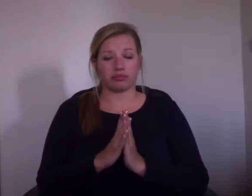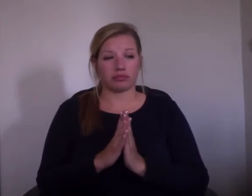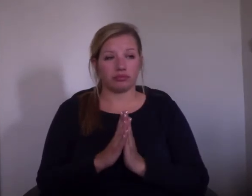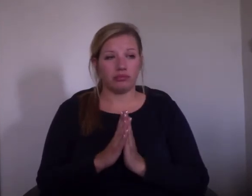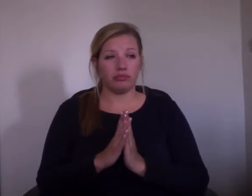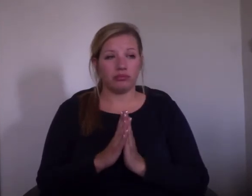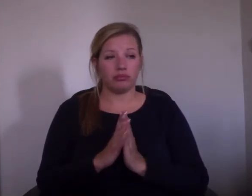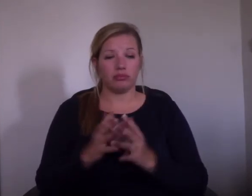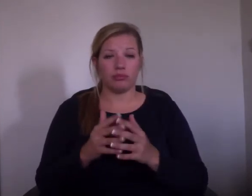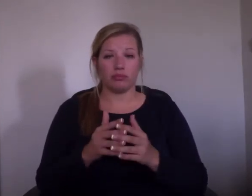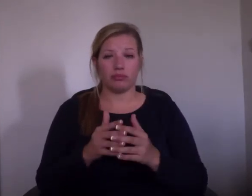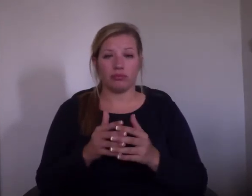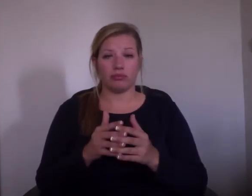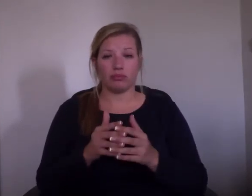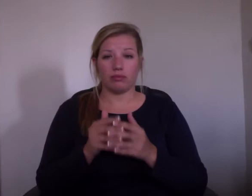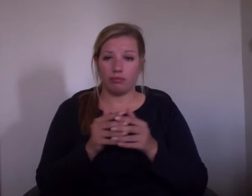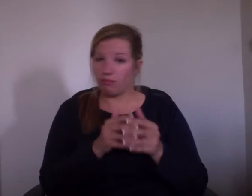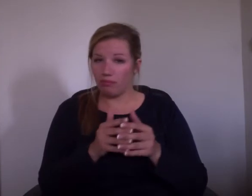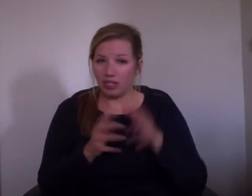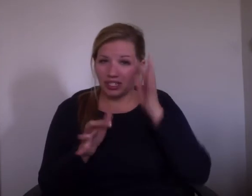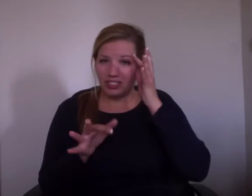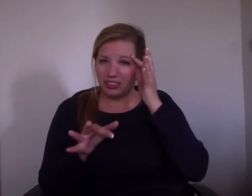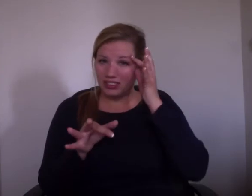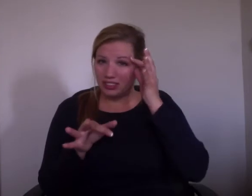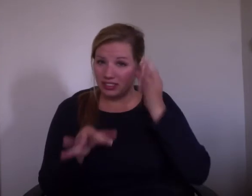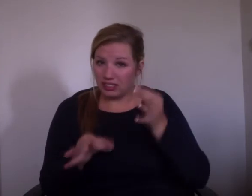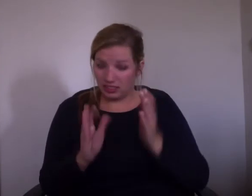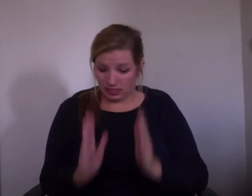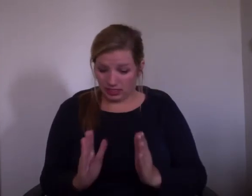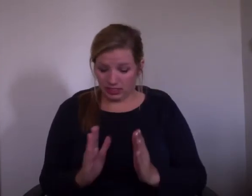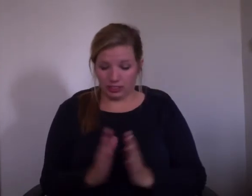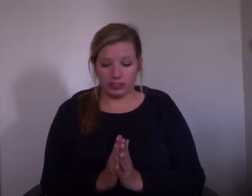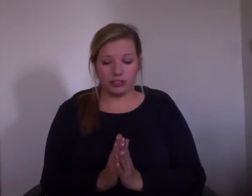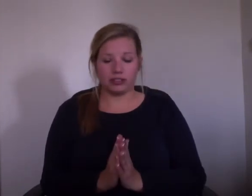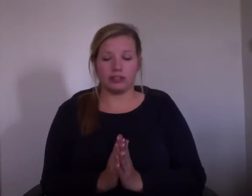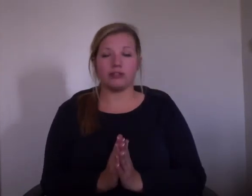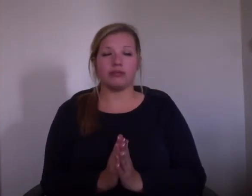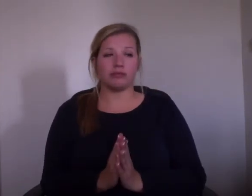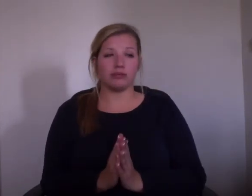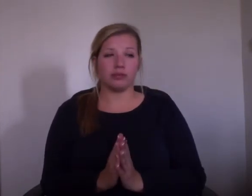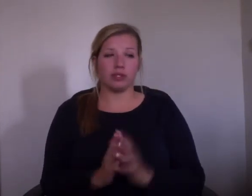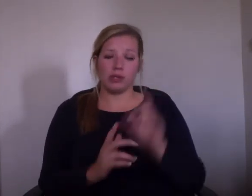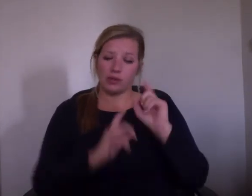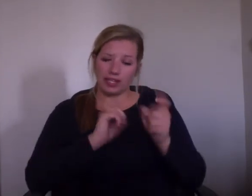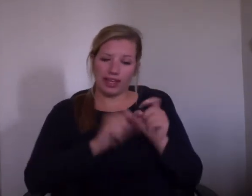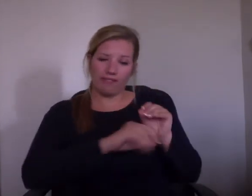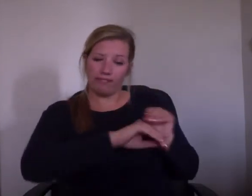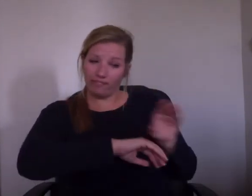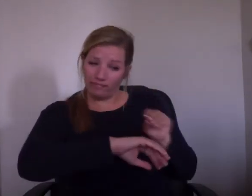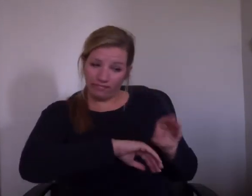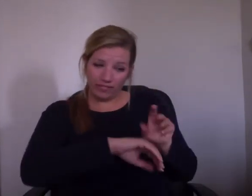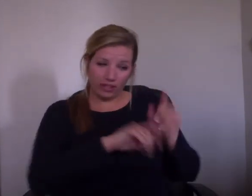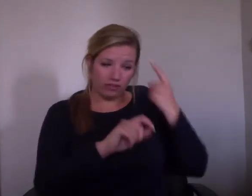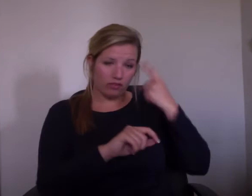U.S. decision makers, people working in the State Department, who gave advice to the high-level